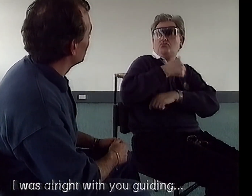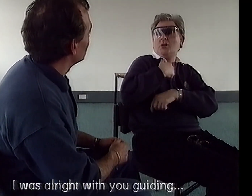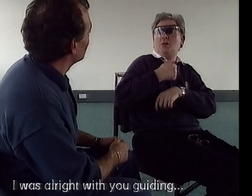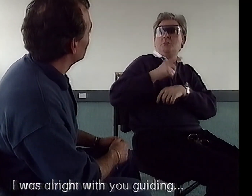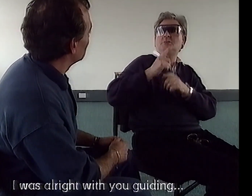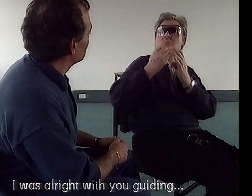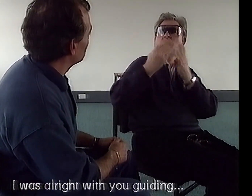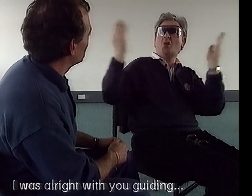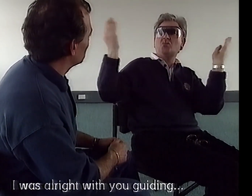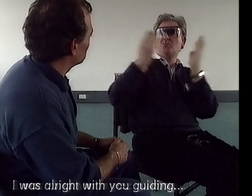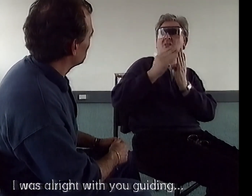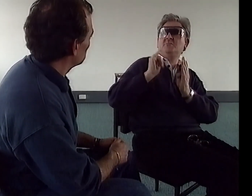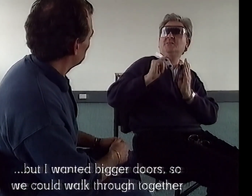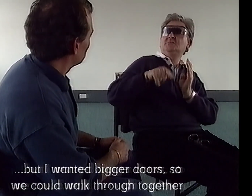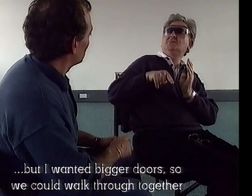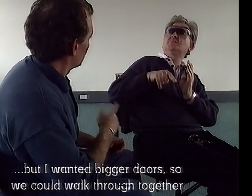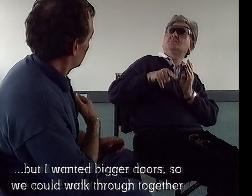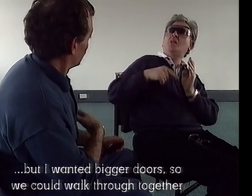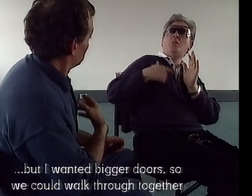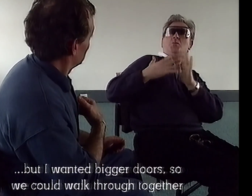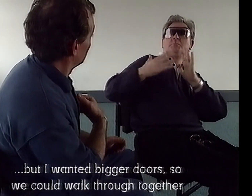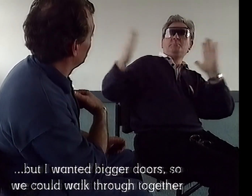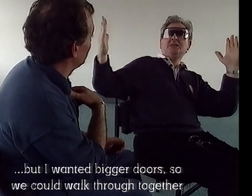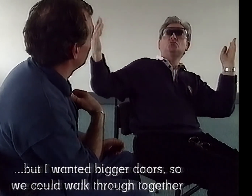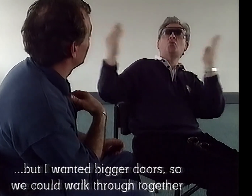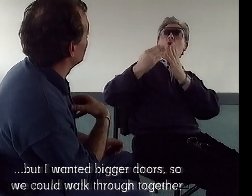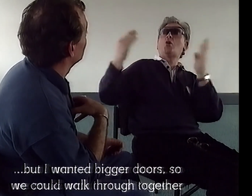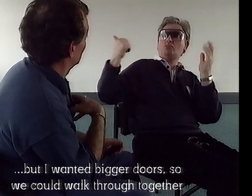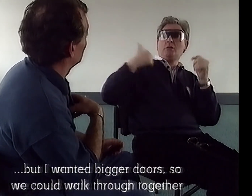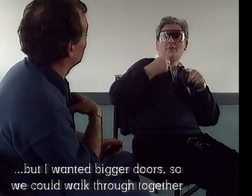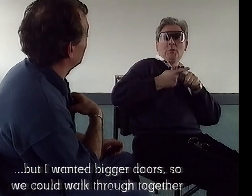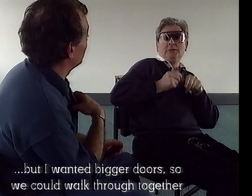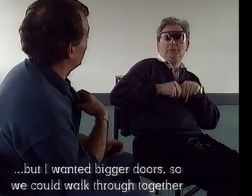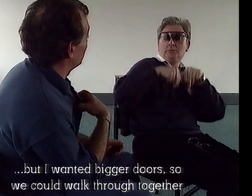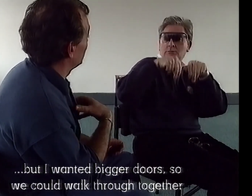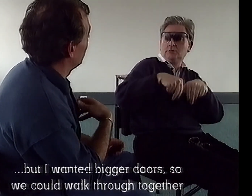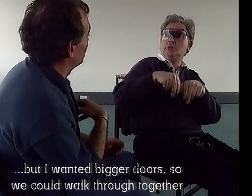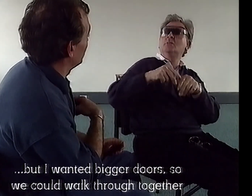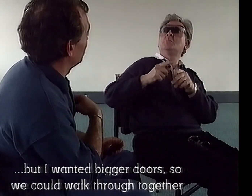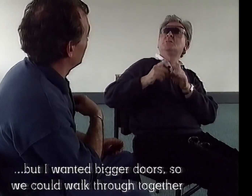I was all right with you guiding, but I wanted bigger doors so we could walk through together. You couldn't do that with small doors.